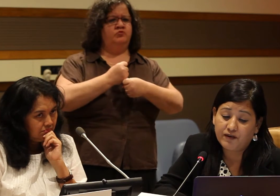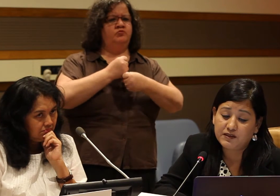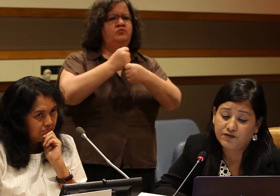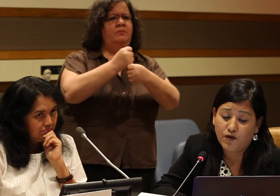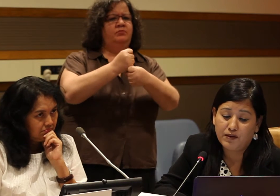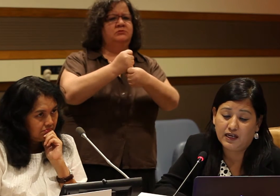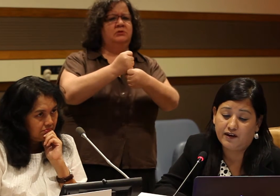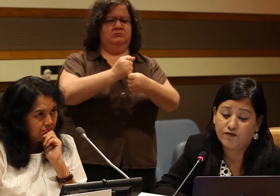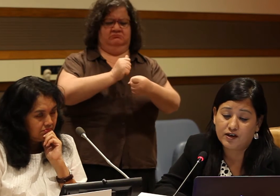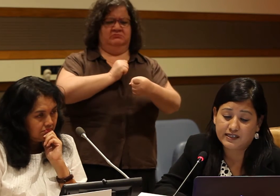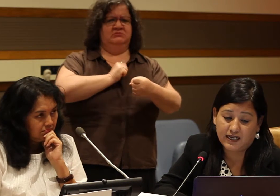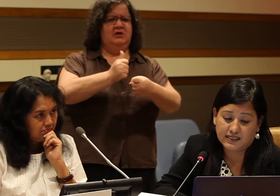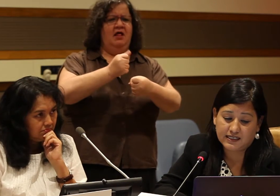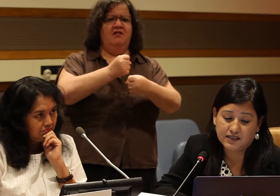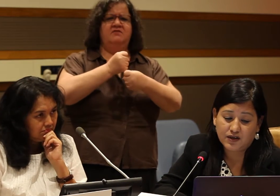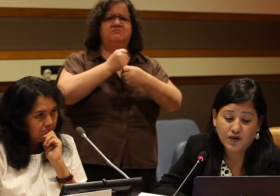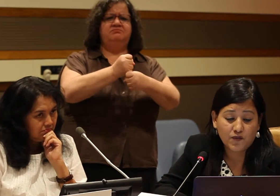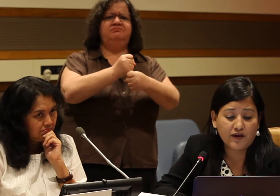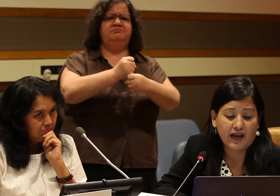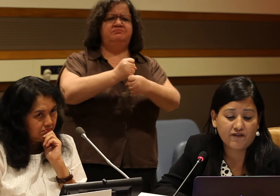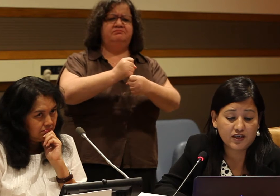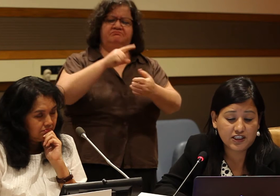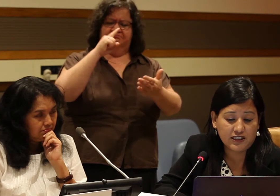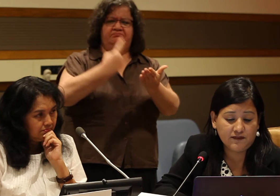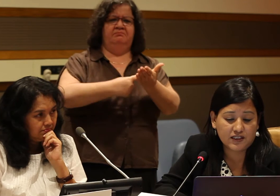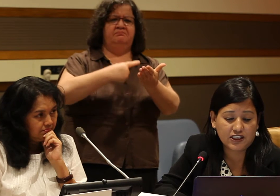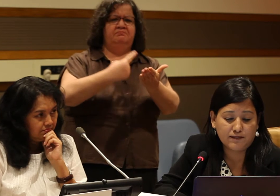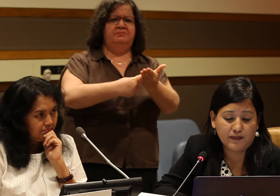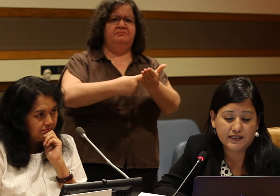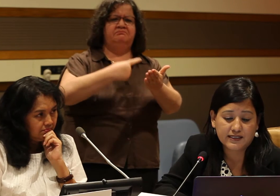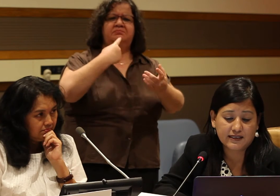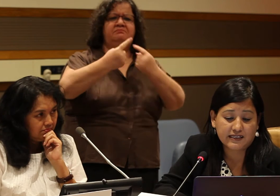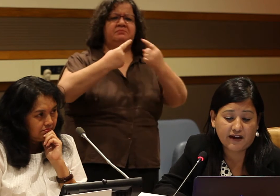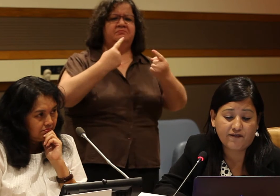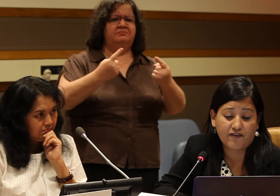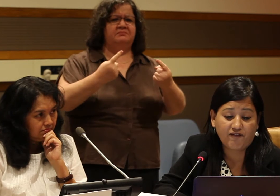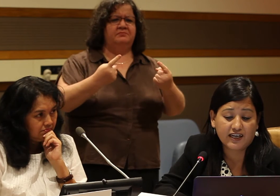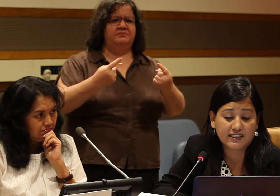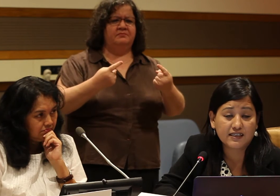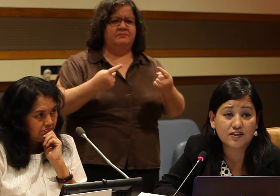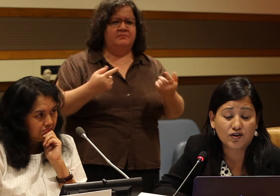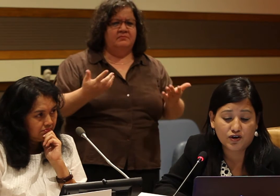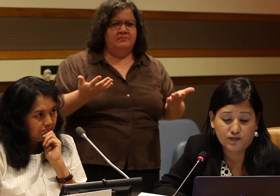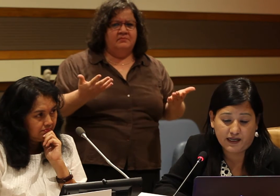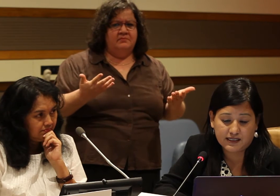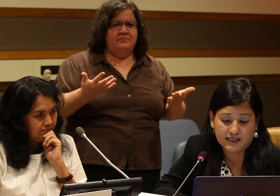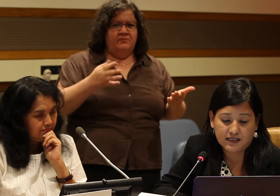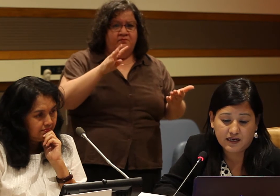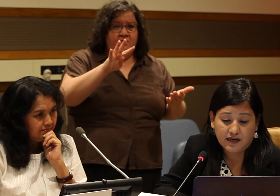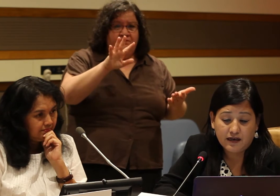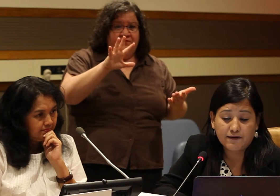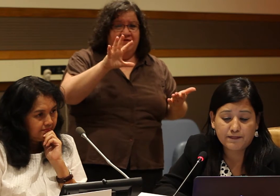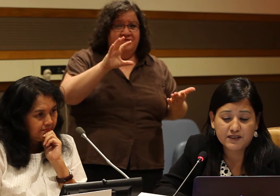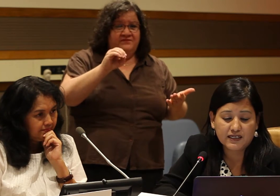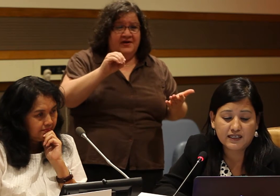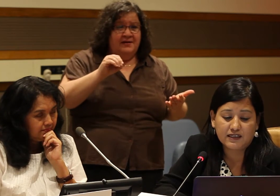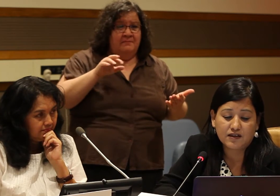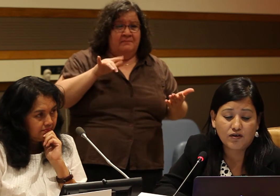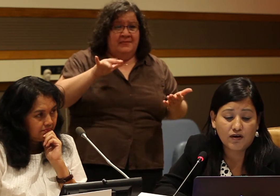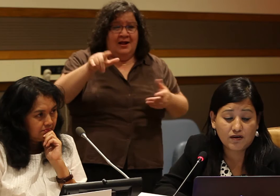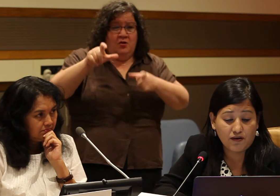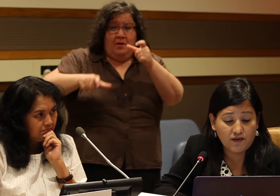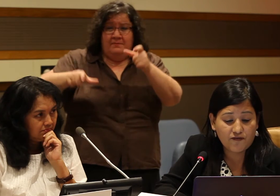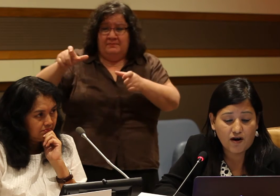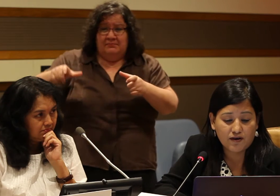of 54 million voiceless. We have achieved achievements that have reflected in the documents, represented